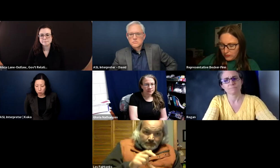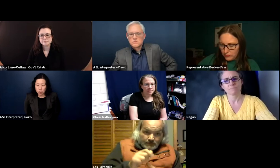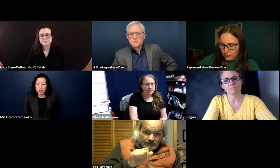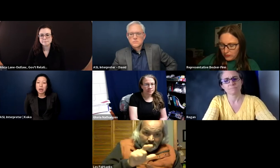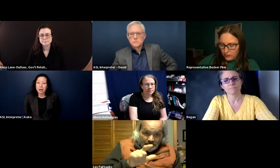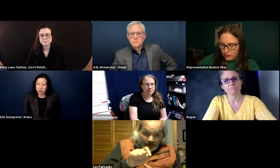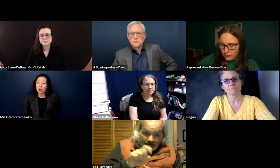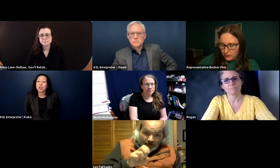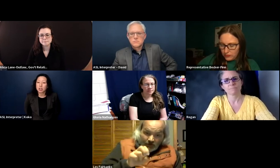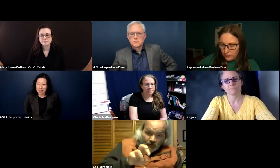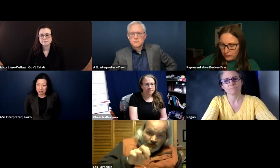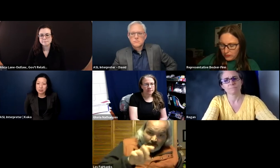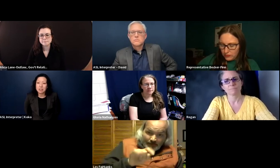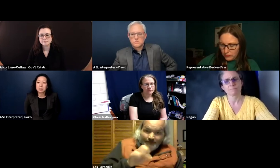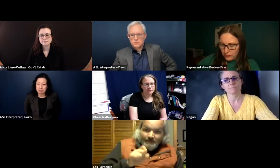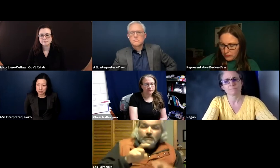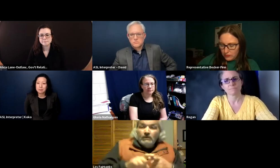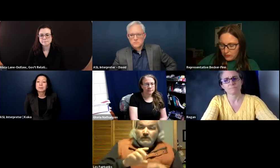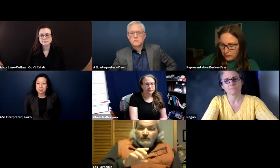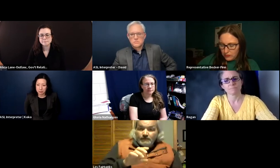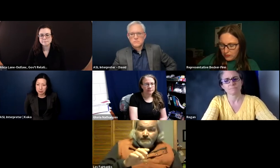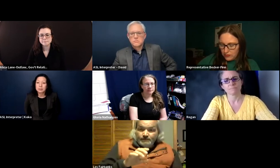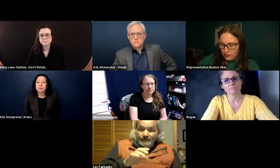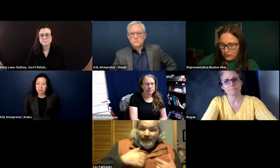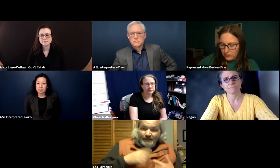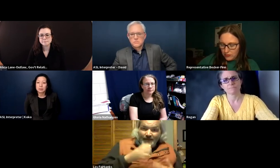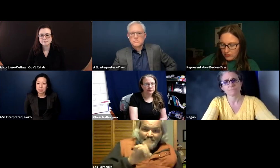And I'm wondering about other alternatives